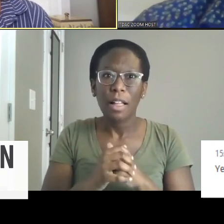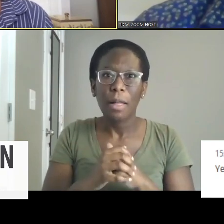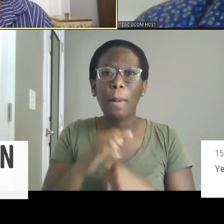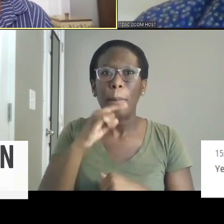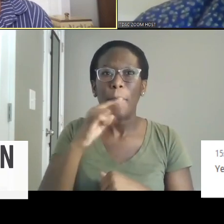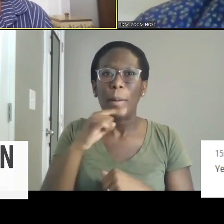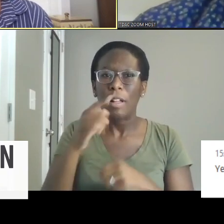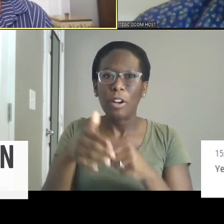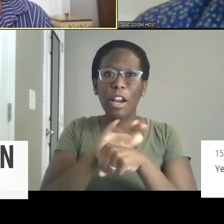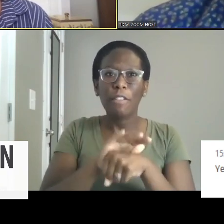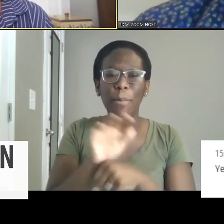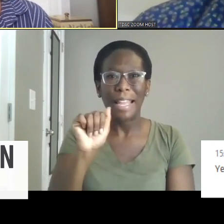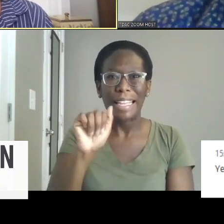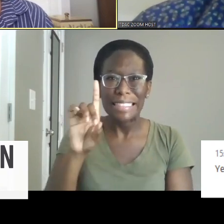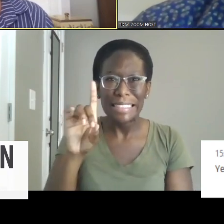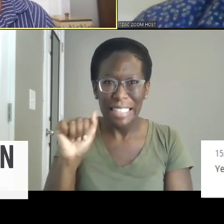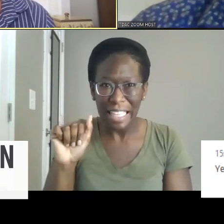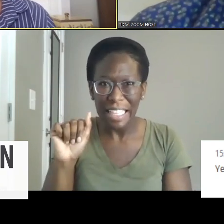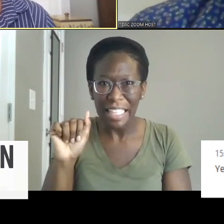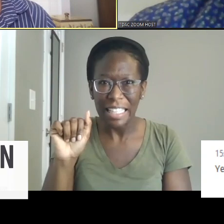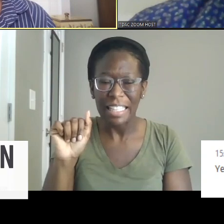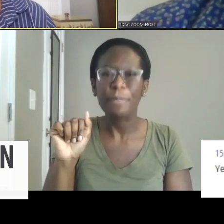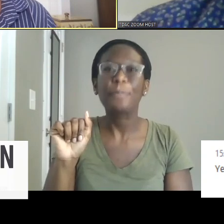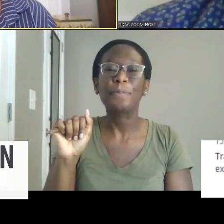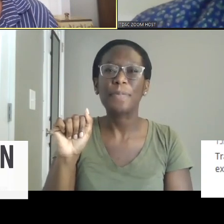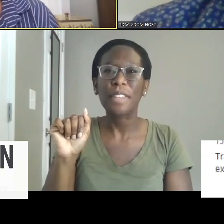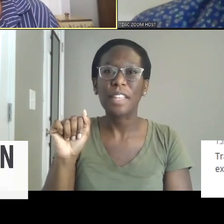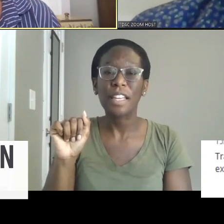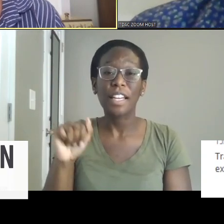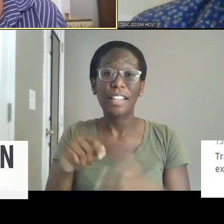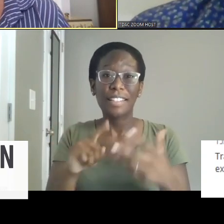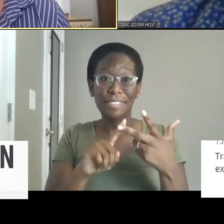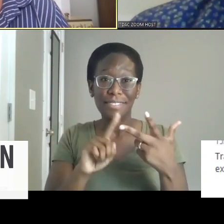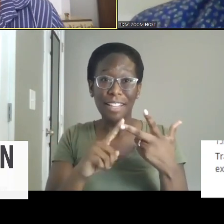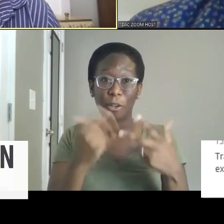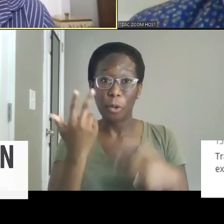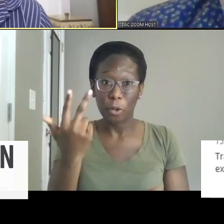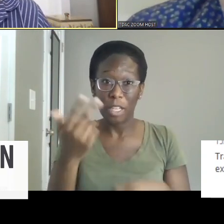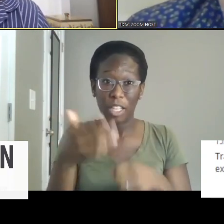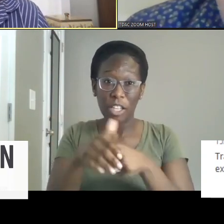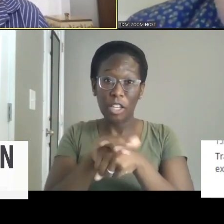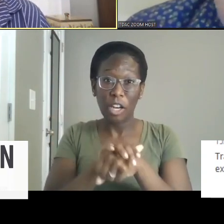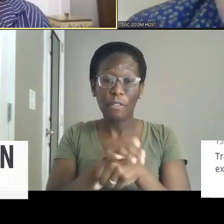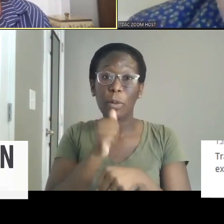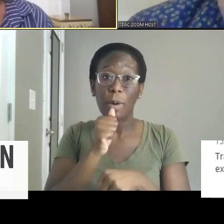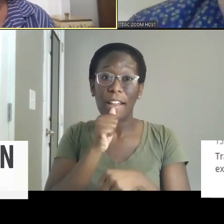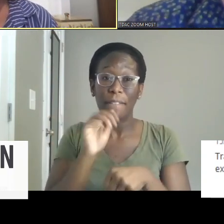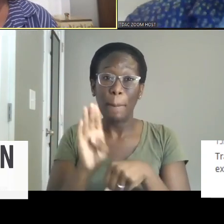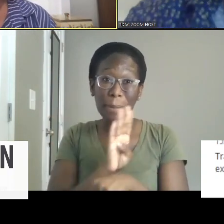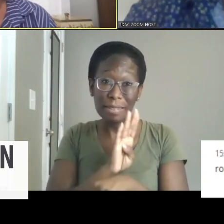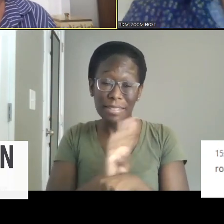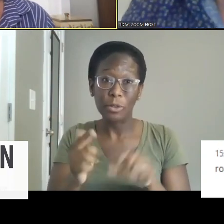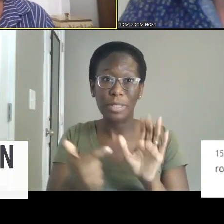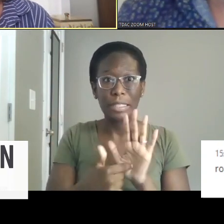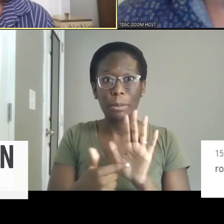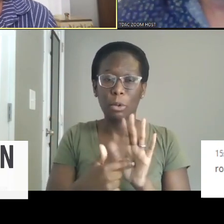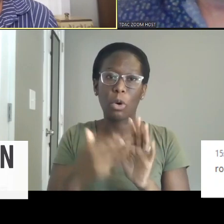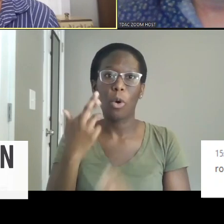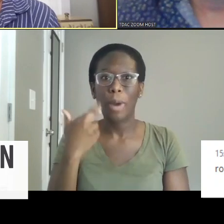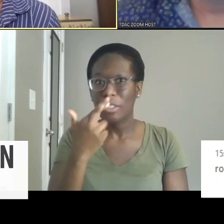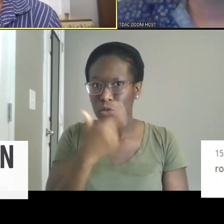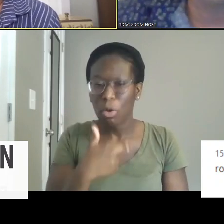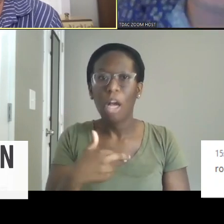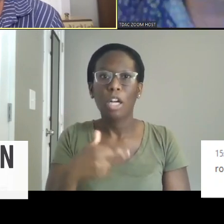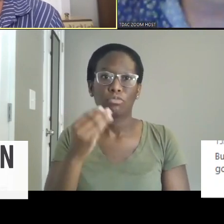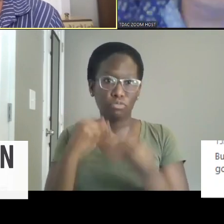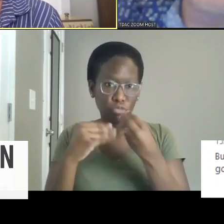the Americans with Disabilities Act. Title III covers private businesses such as restaurants or grocery